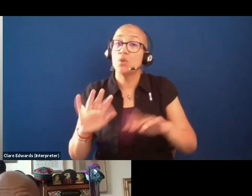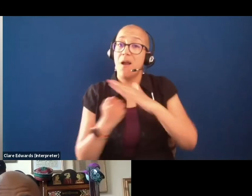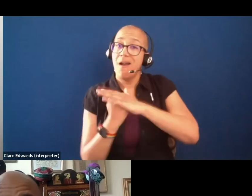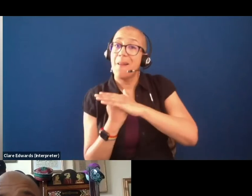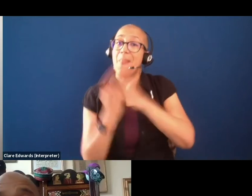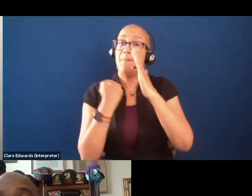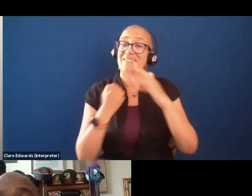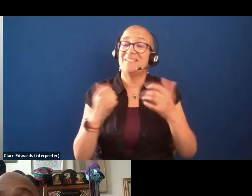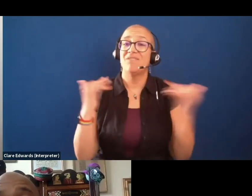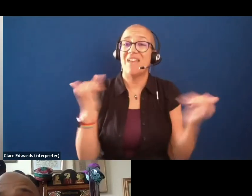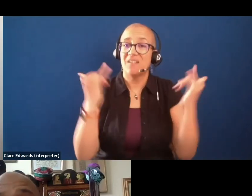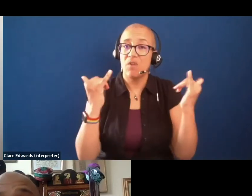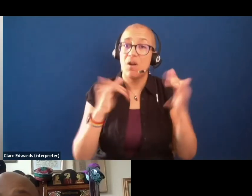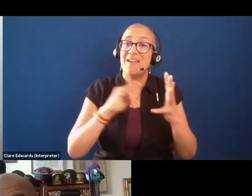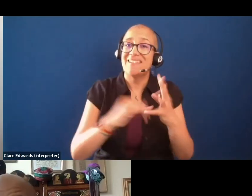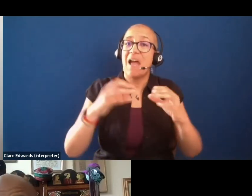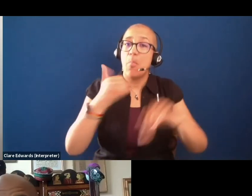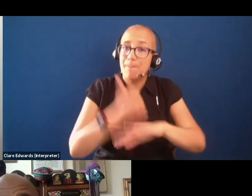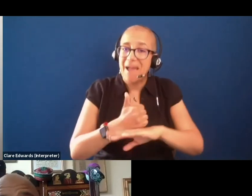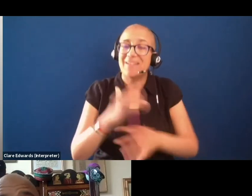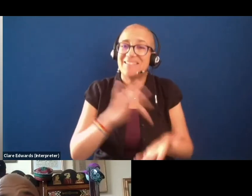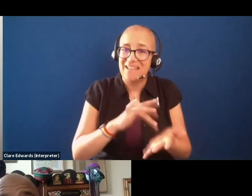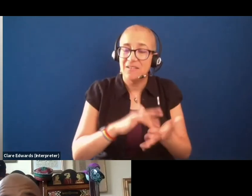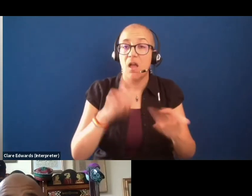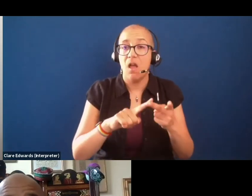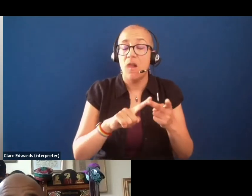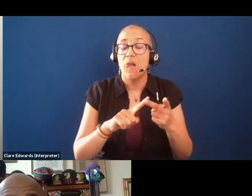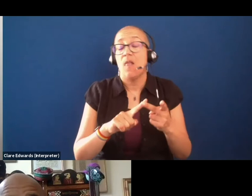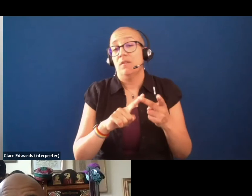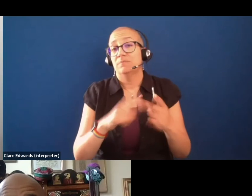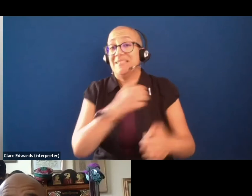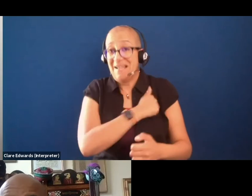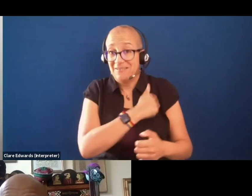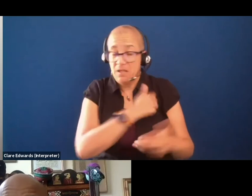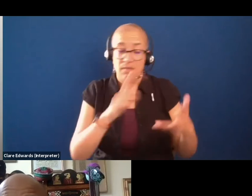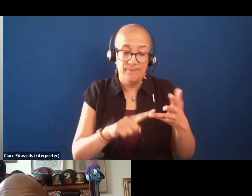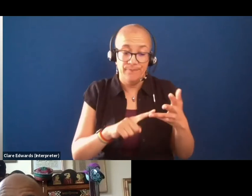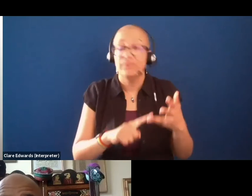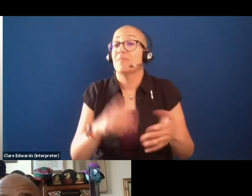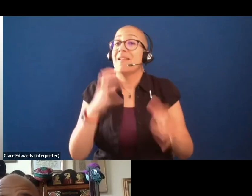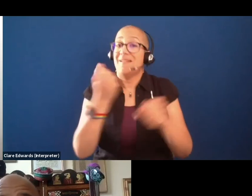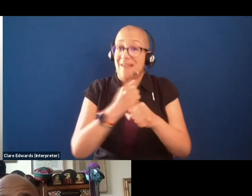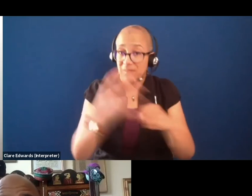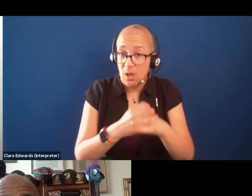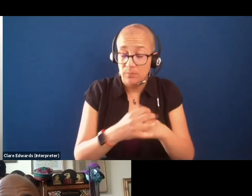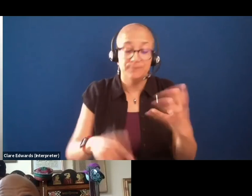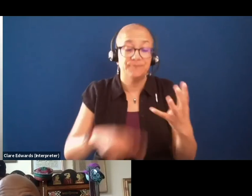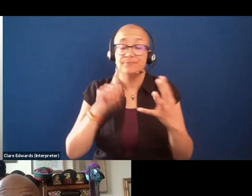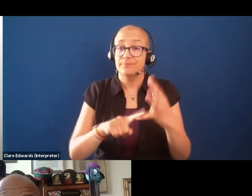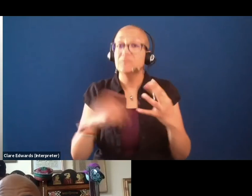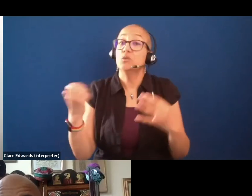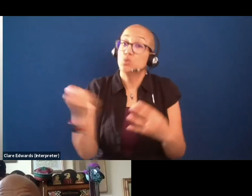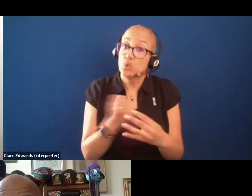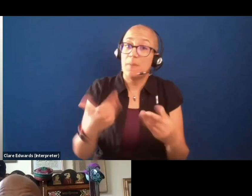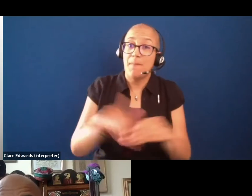Bank Centre, Cripping the Arts in Toronto, Take Me Somewhere Festival in Glasgow, and was scheduled to be part